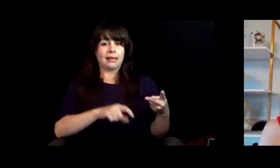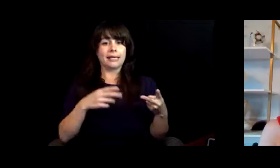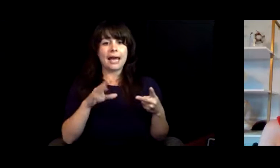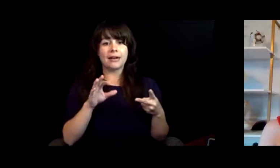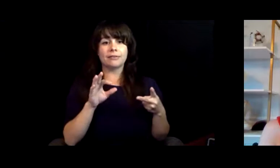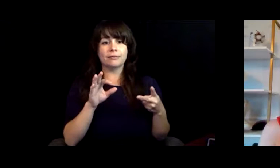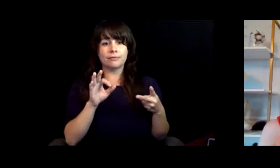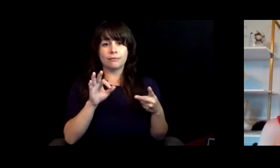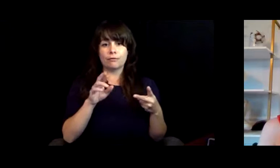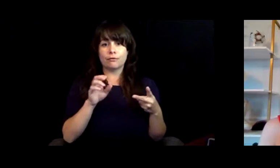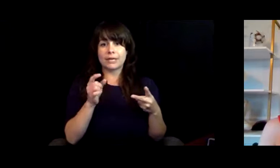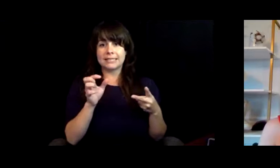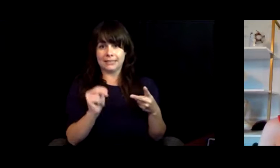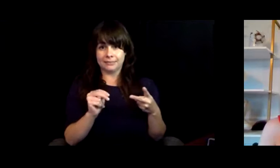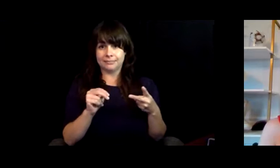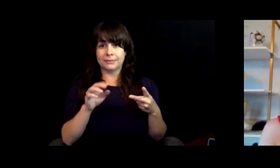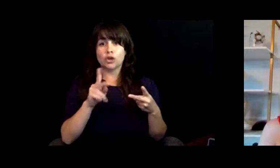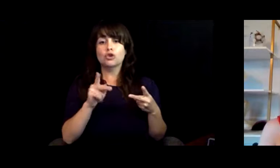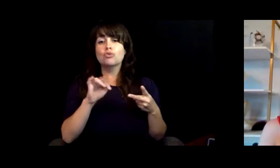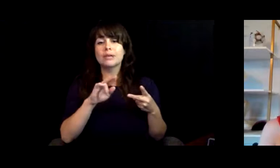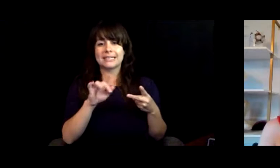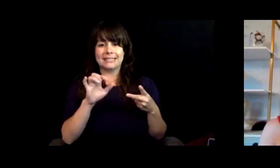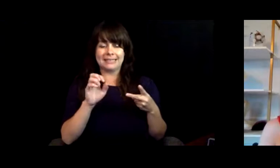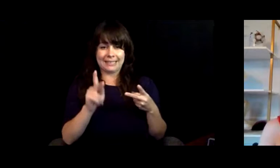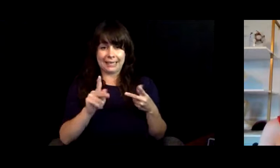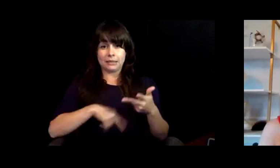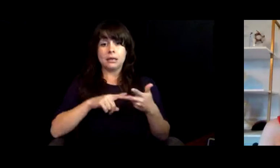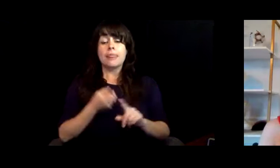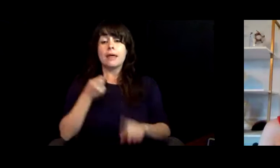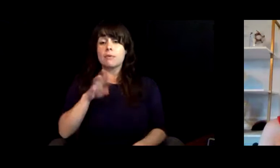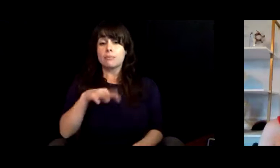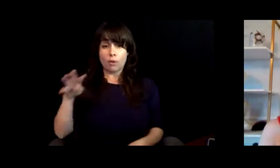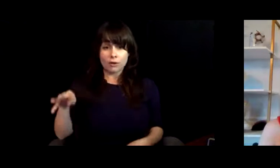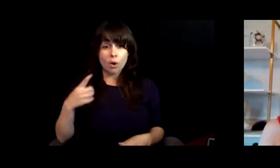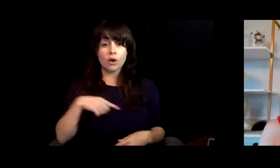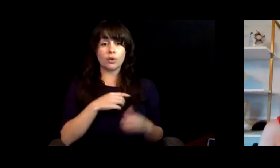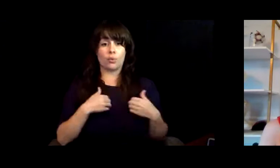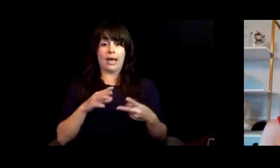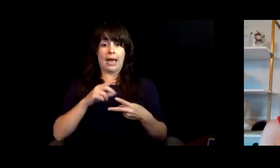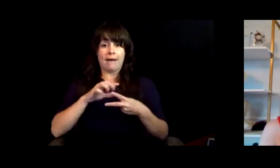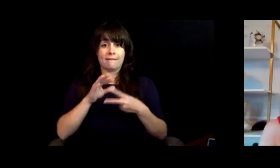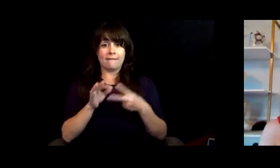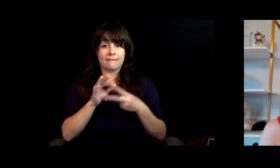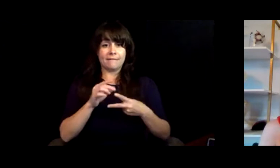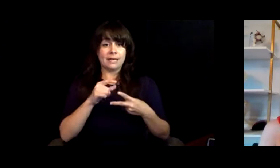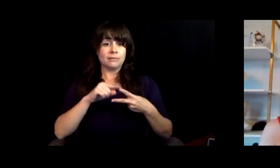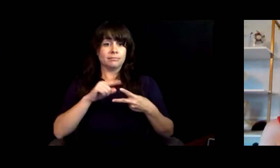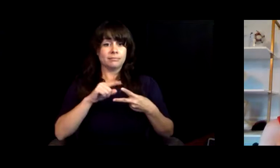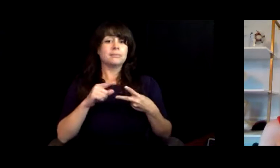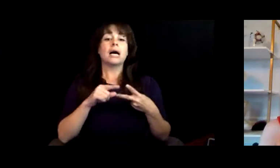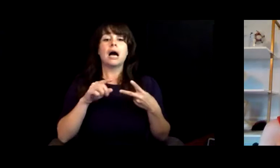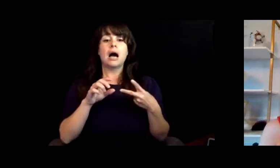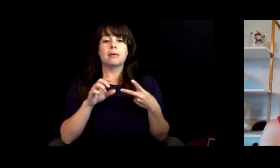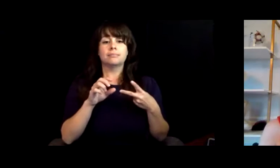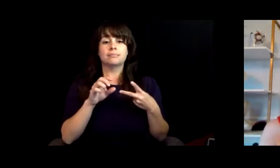have candidate J.D. Maddox. Candidate Elizabeth Bennett Parker, also running to represent the 45th District, could not join us tonight, but I